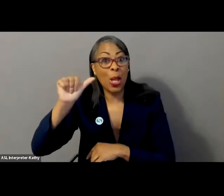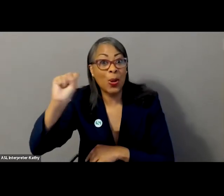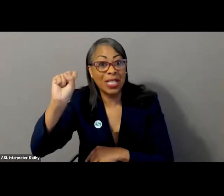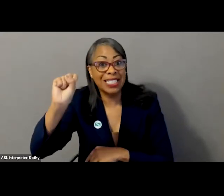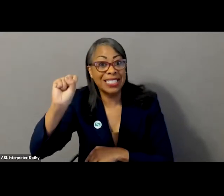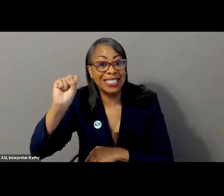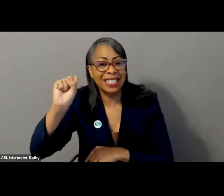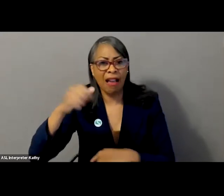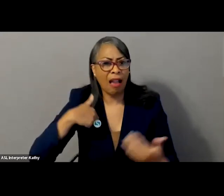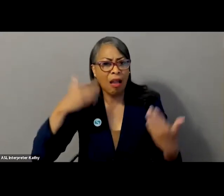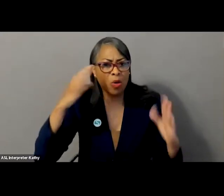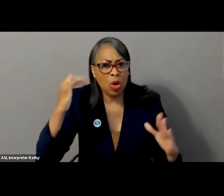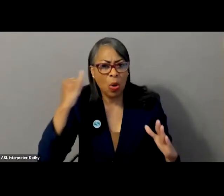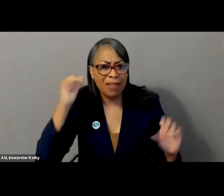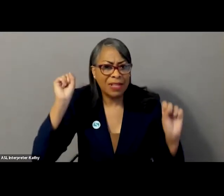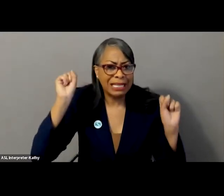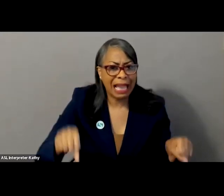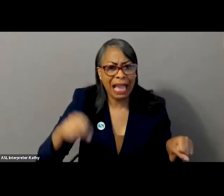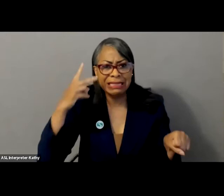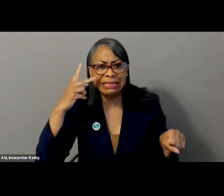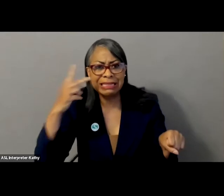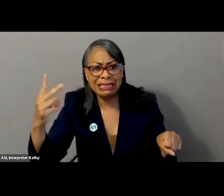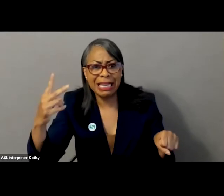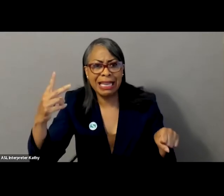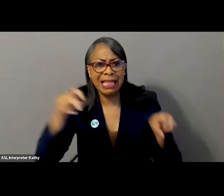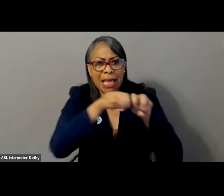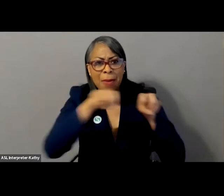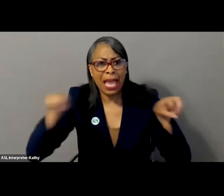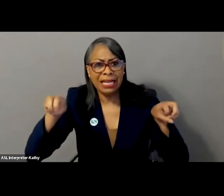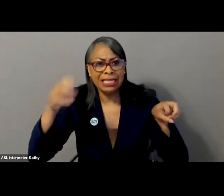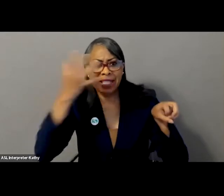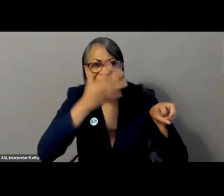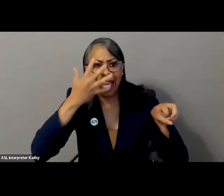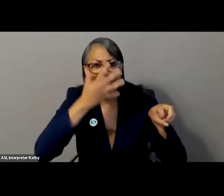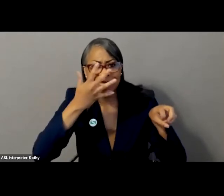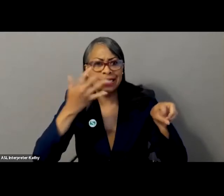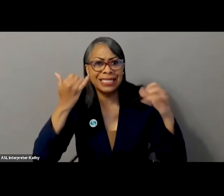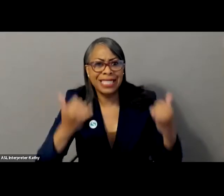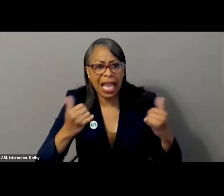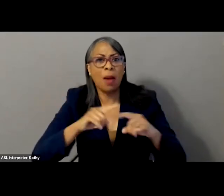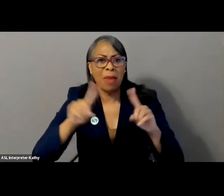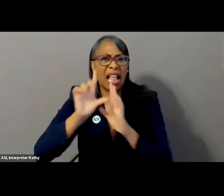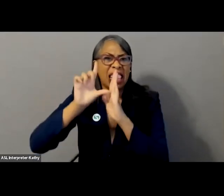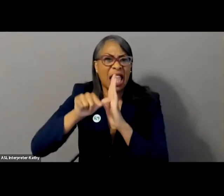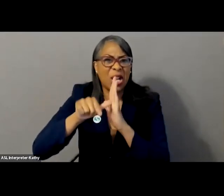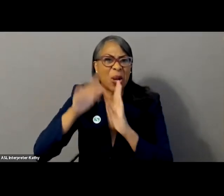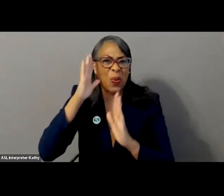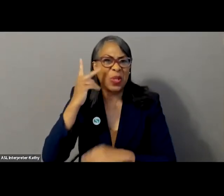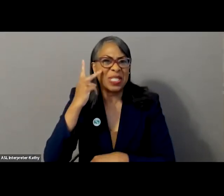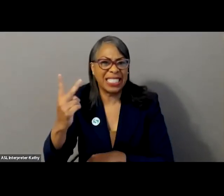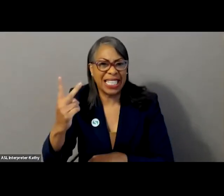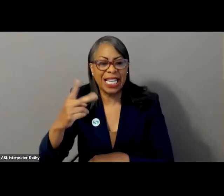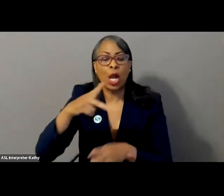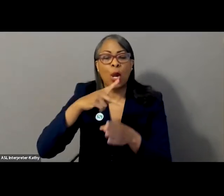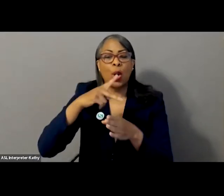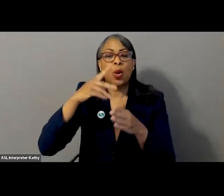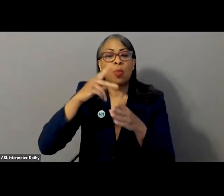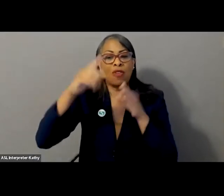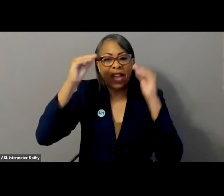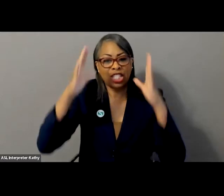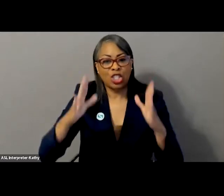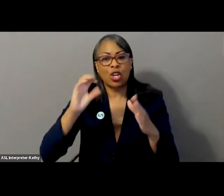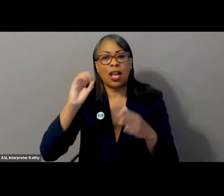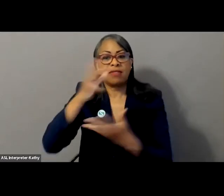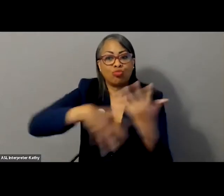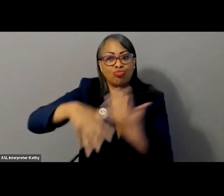I don't know if we can see the panelists now, but we will see him at some point, presumably, Professor of Sociology